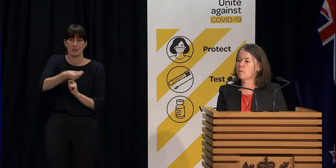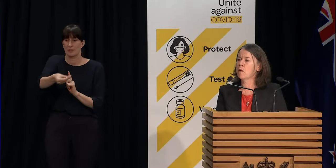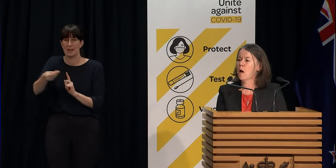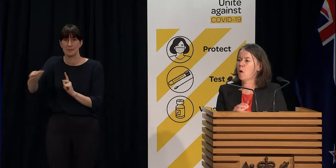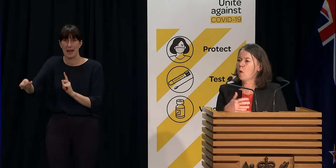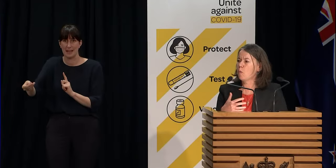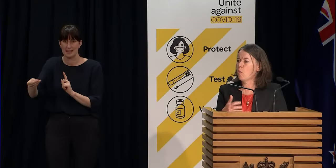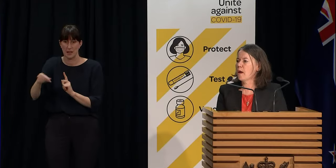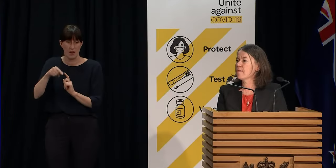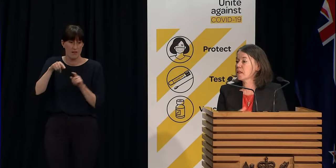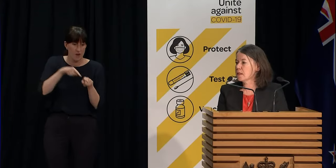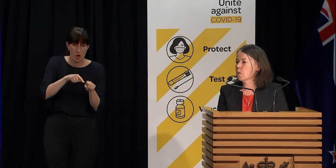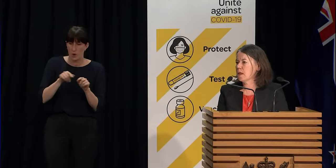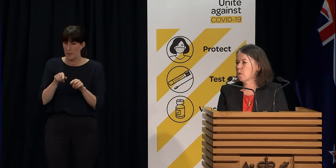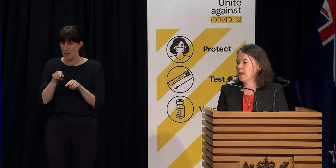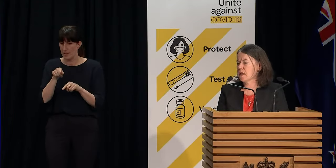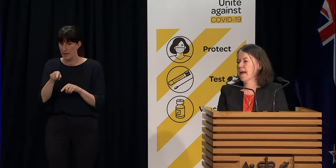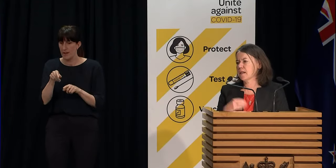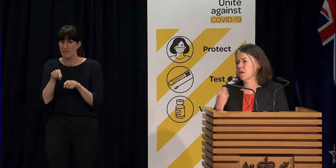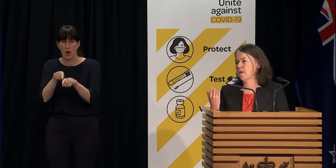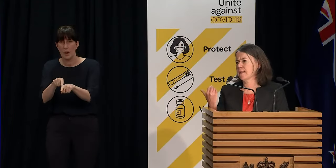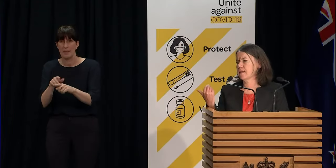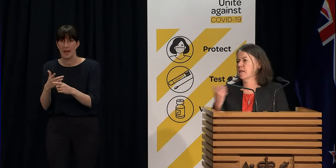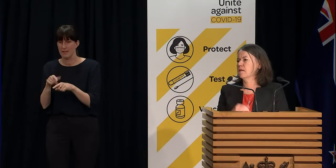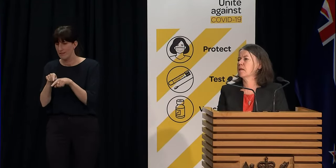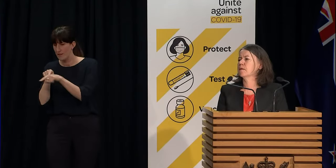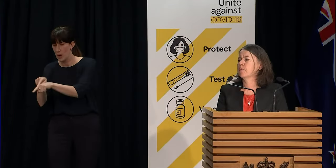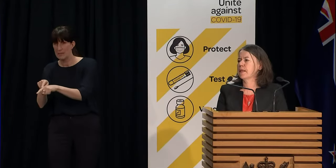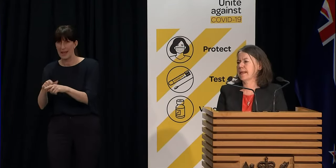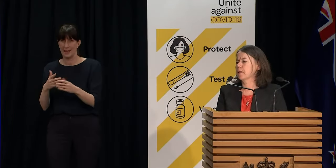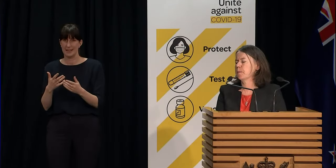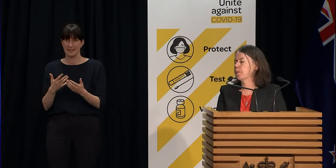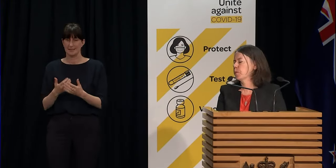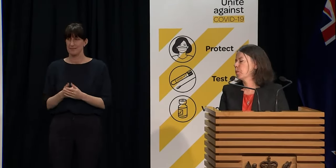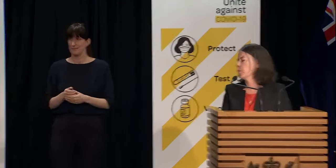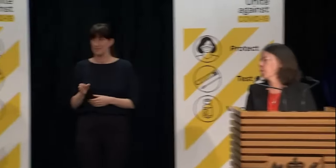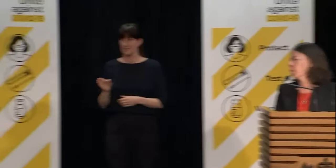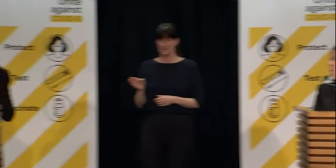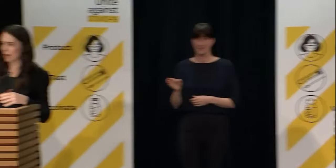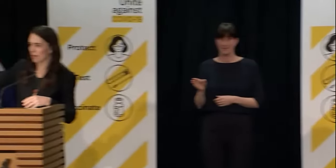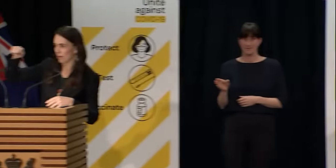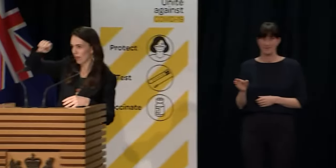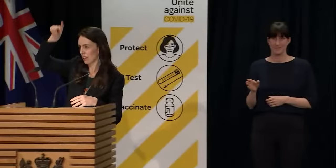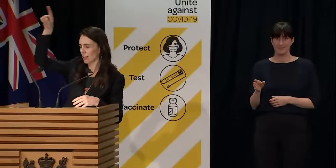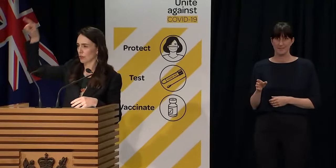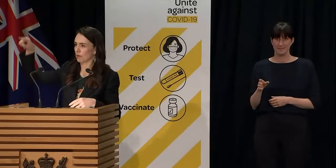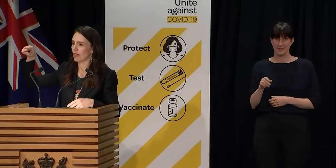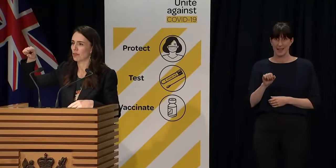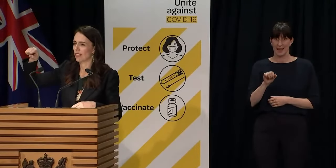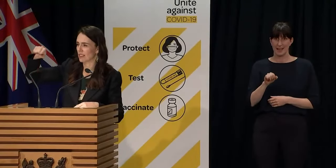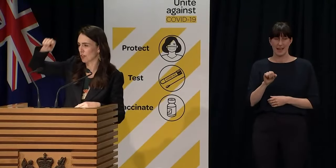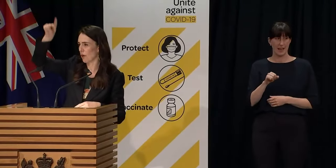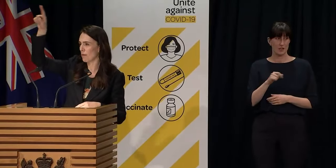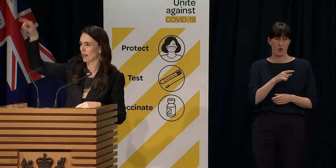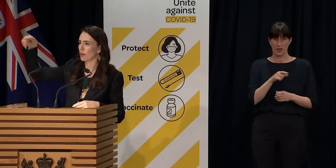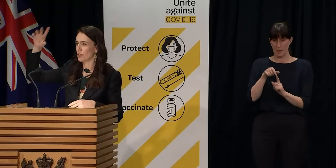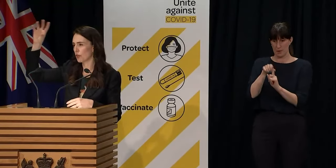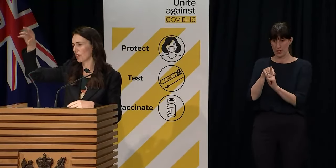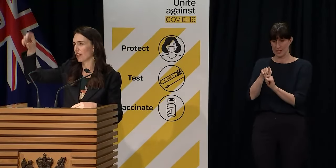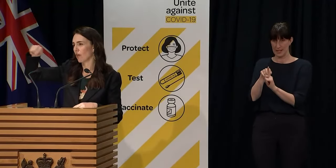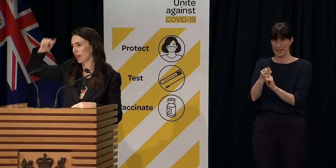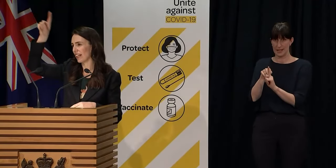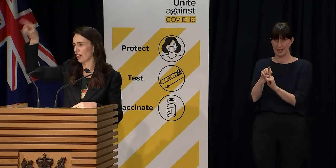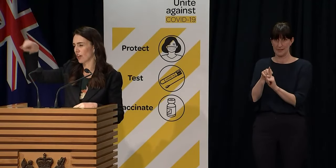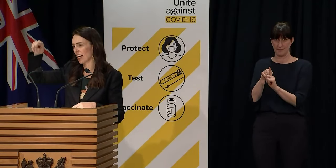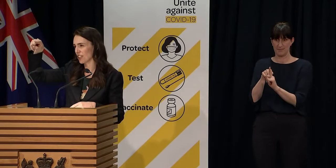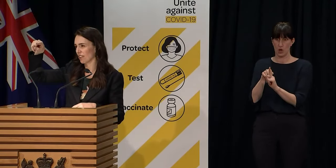see what evidence we can get. So that's the best way I can describe it. That person that Dr. McElnay is describing, who was